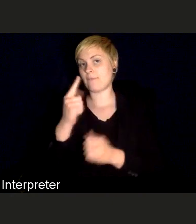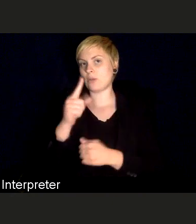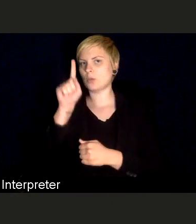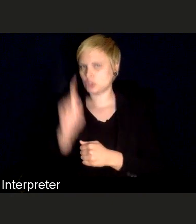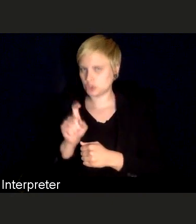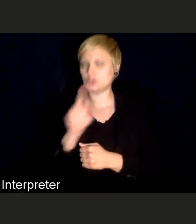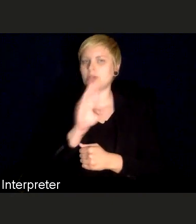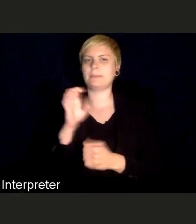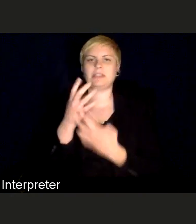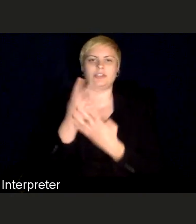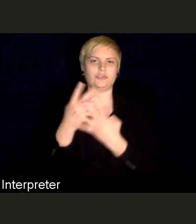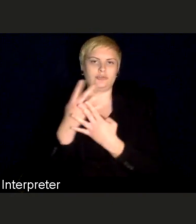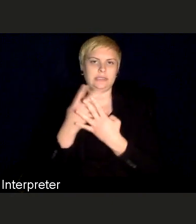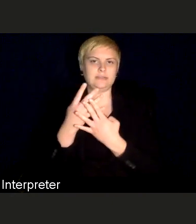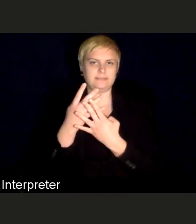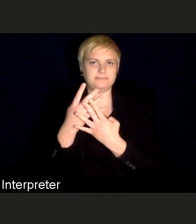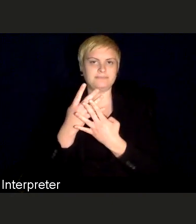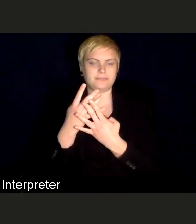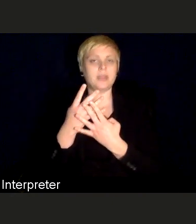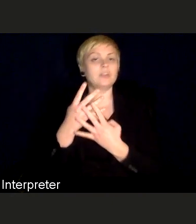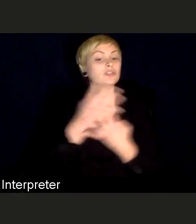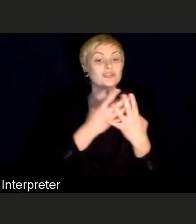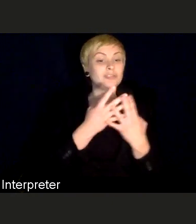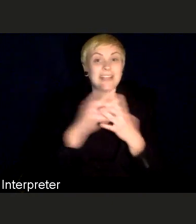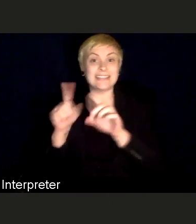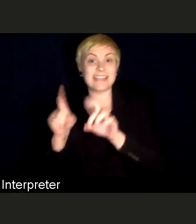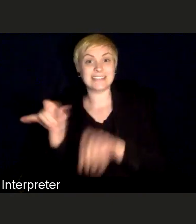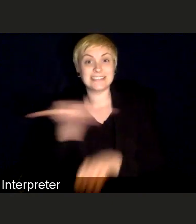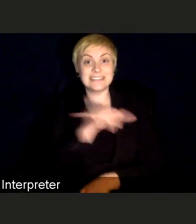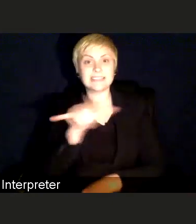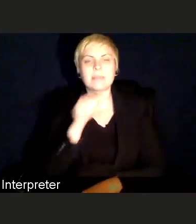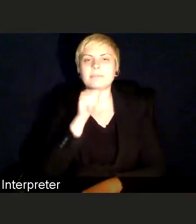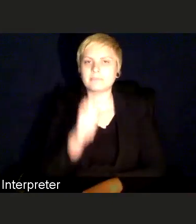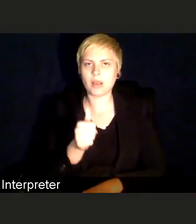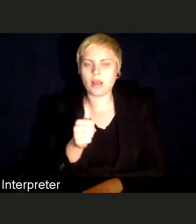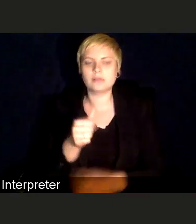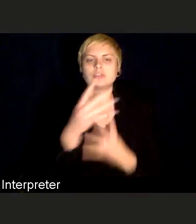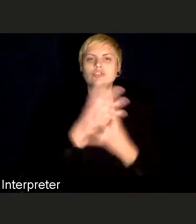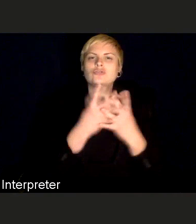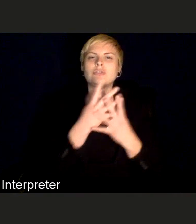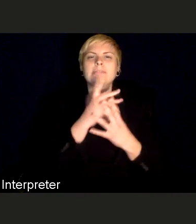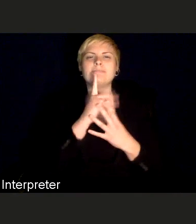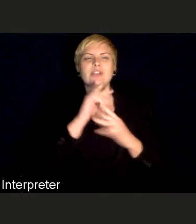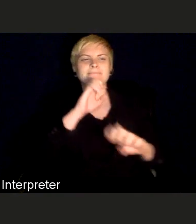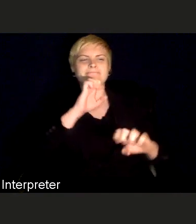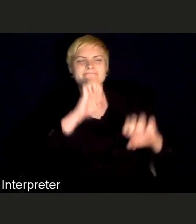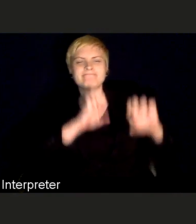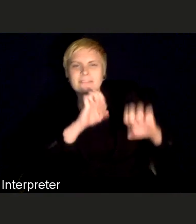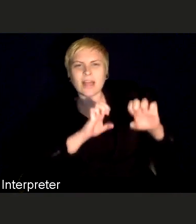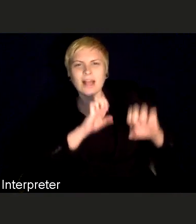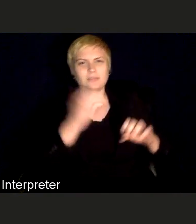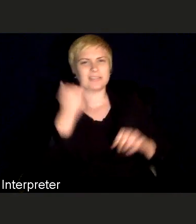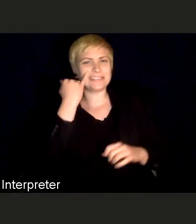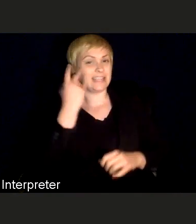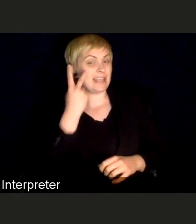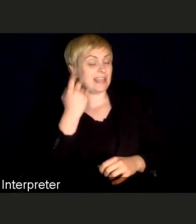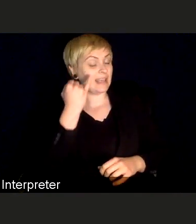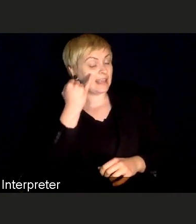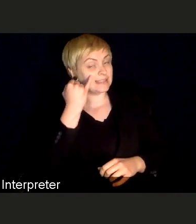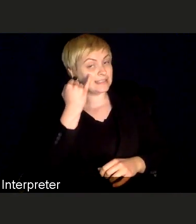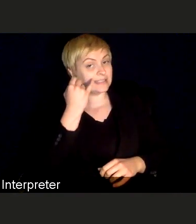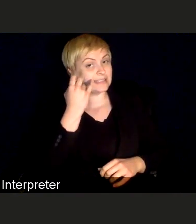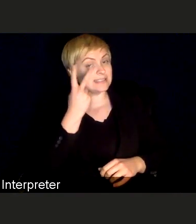screened. Screening is not testing. Screening is really evaluating whether or not you have symptoms and whether or not